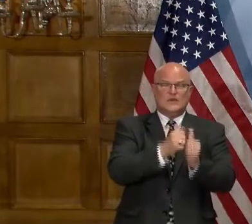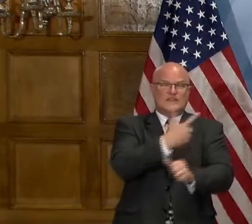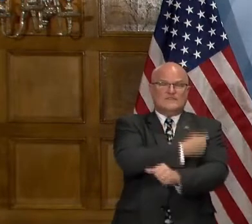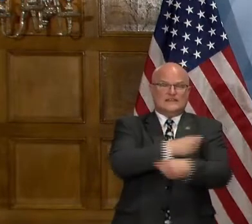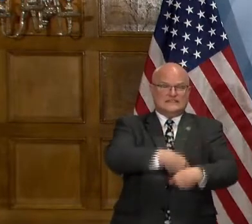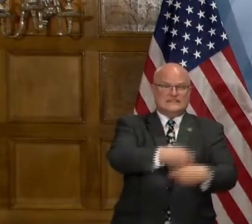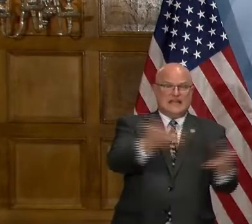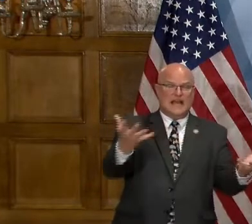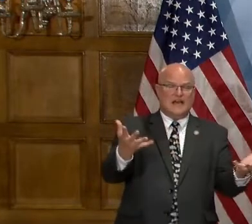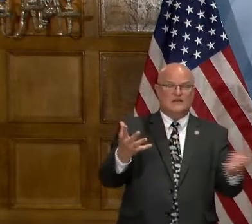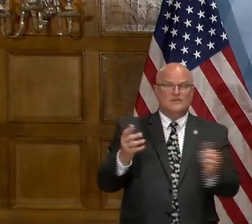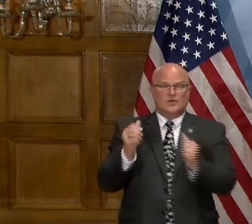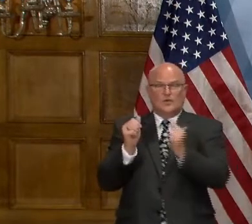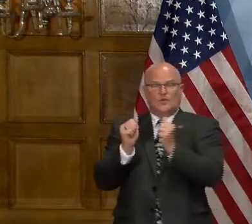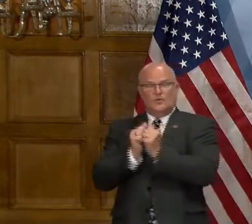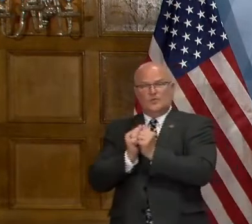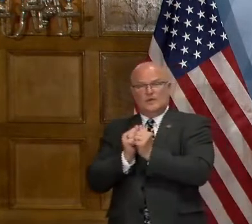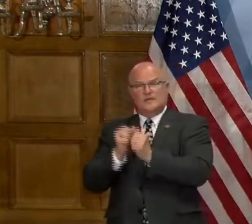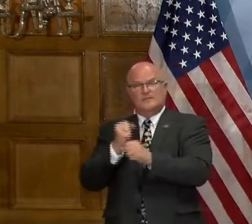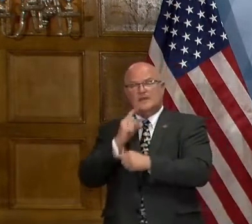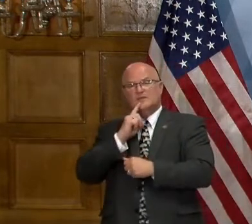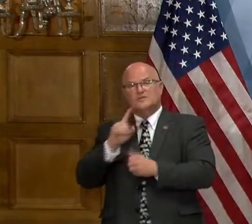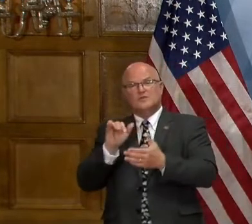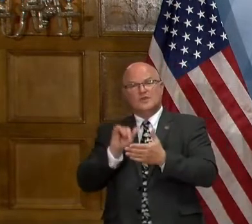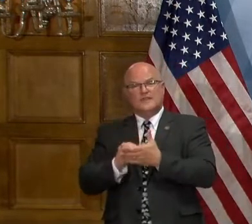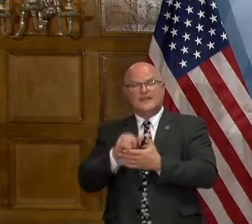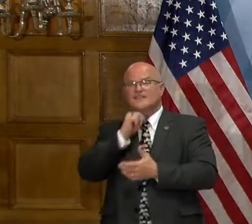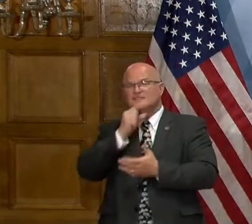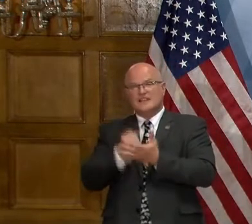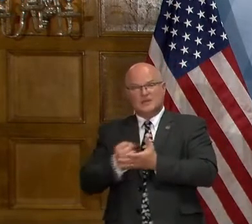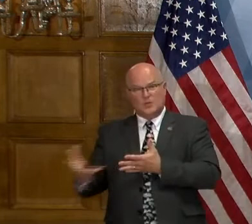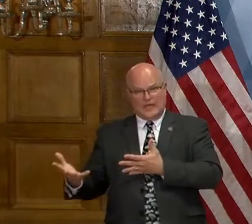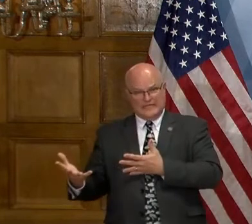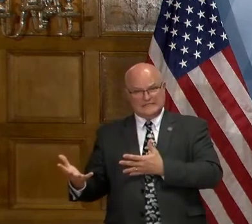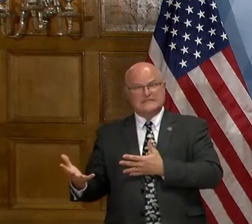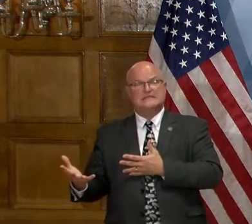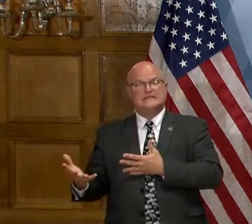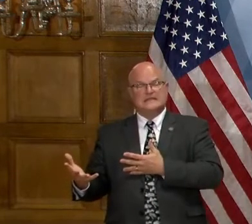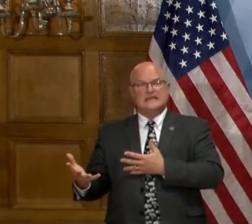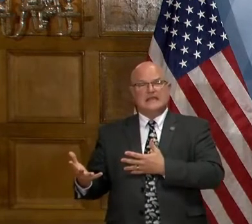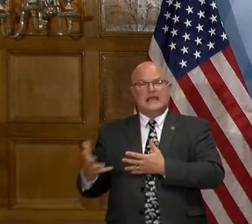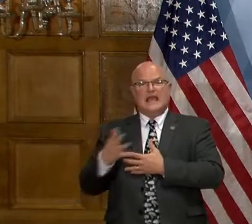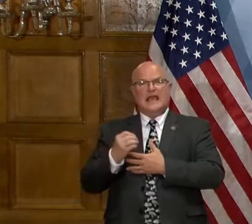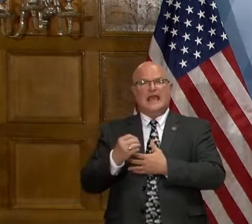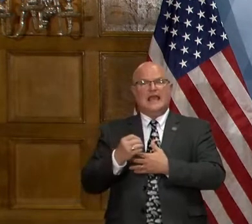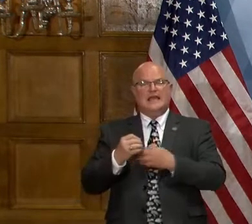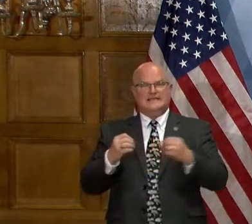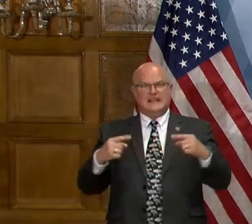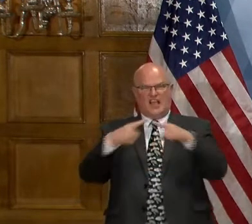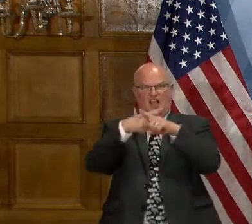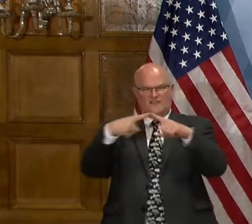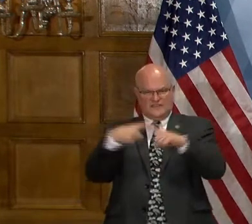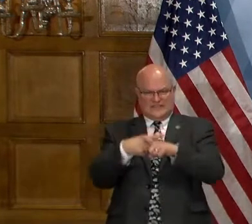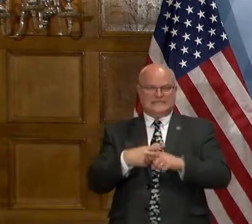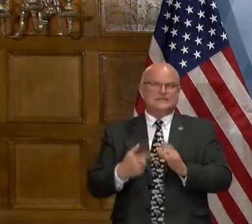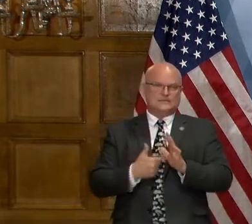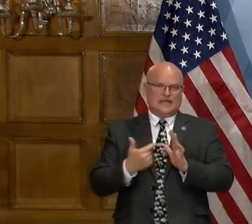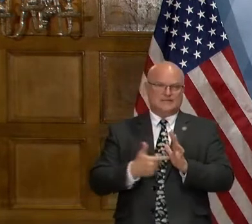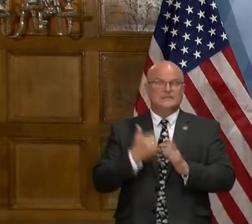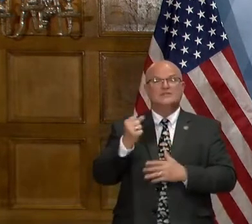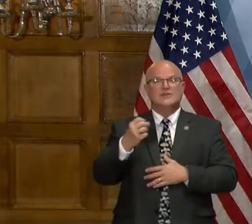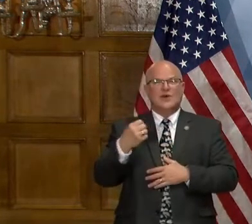out with making sure that there's not any waste, and they run in conflicts sometimes.